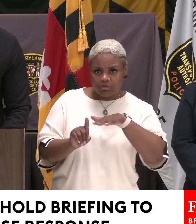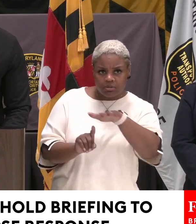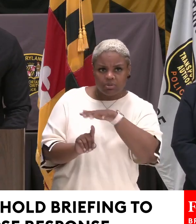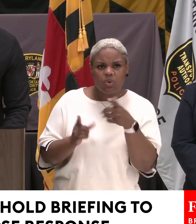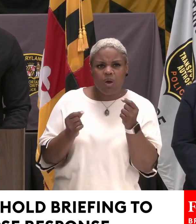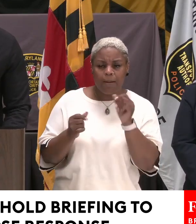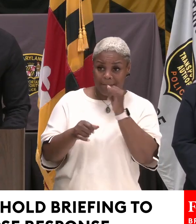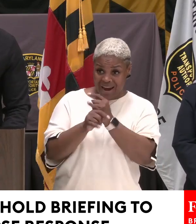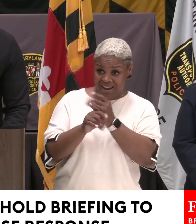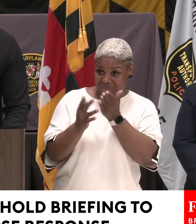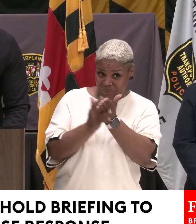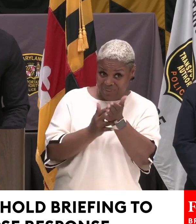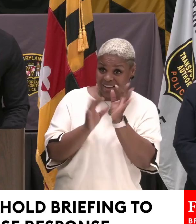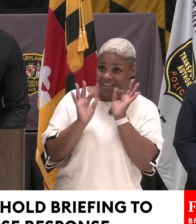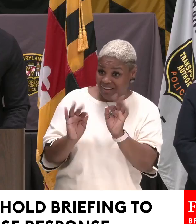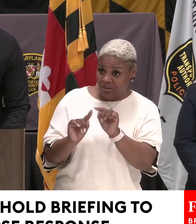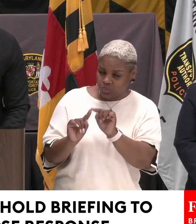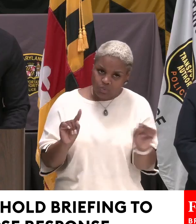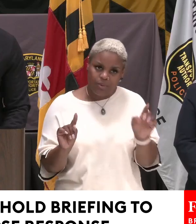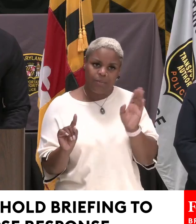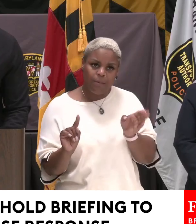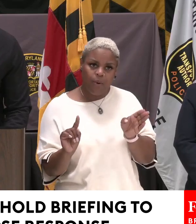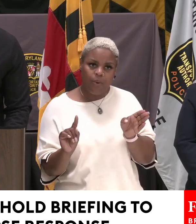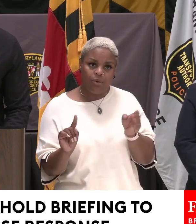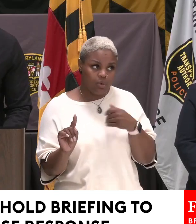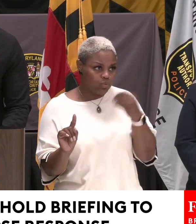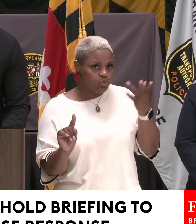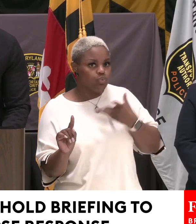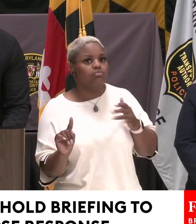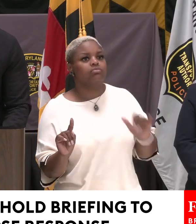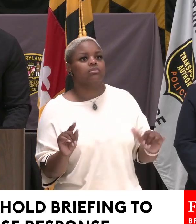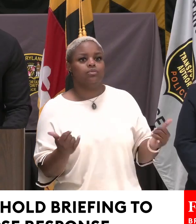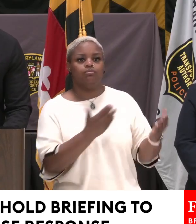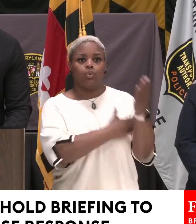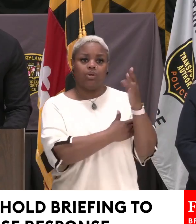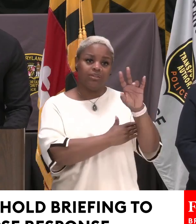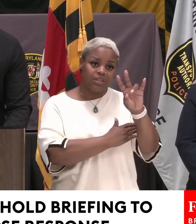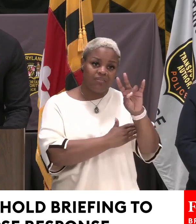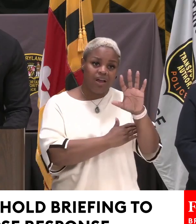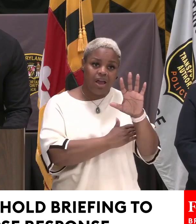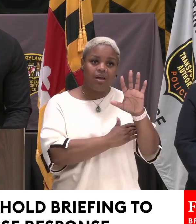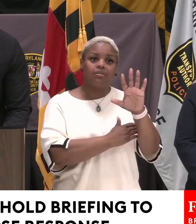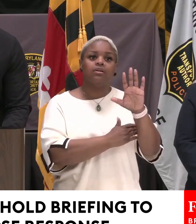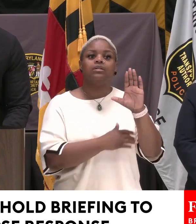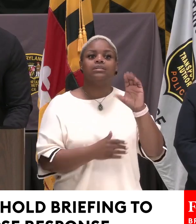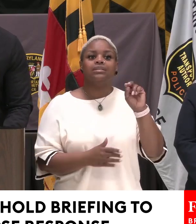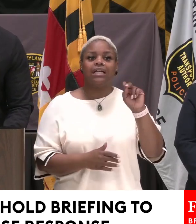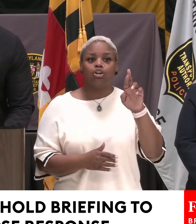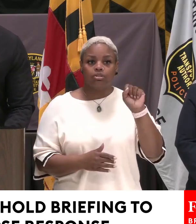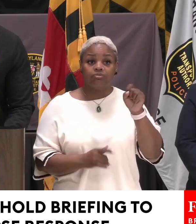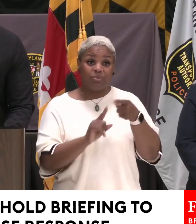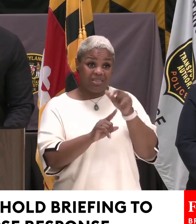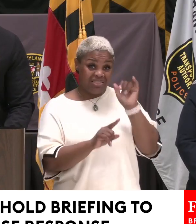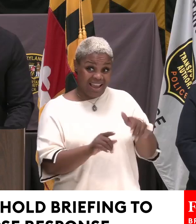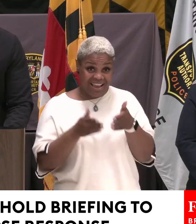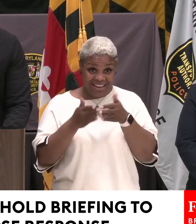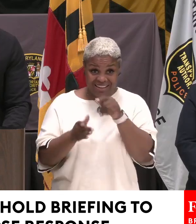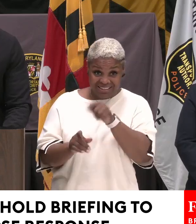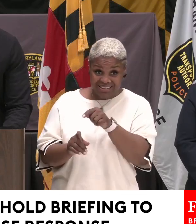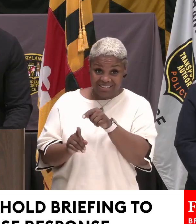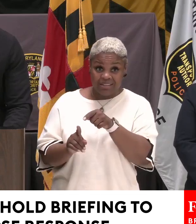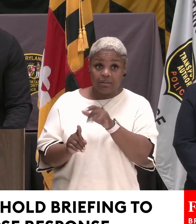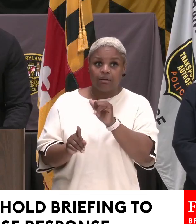Baltimore. And so I've been informed that as of this morning, 75 containers from that rerouted vessel arrived at